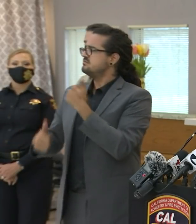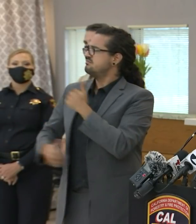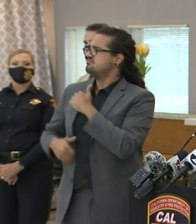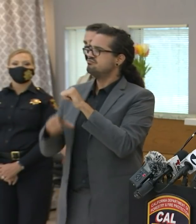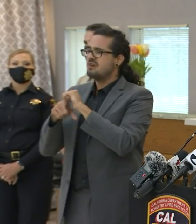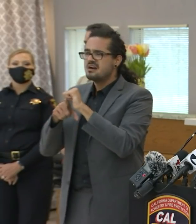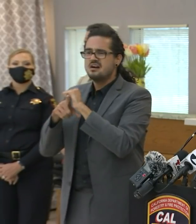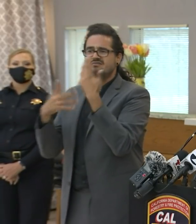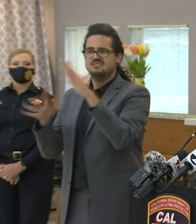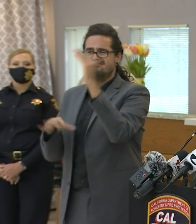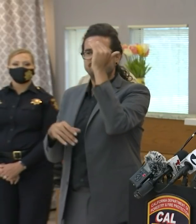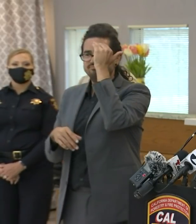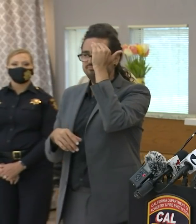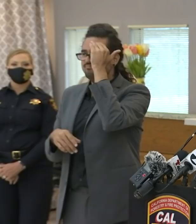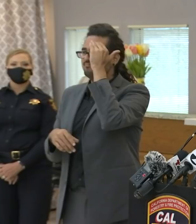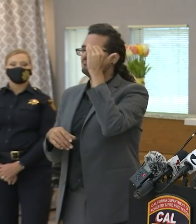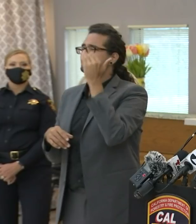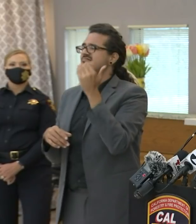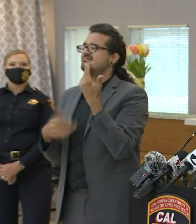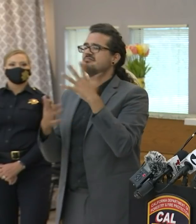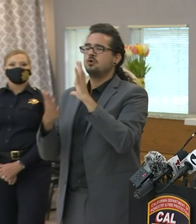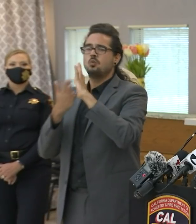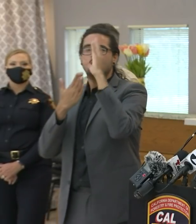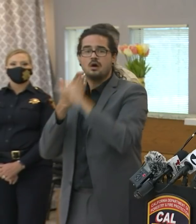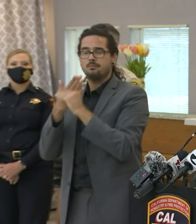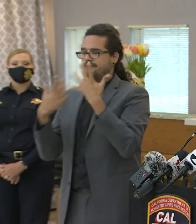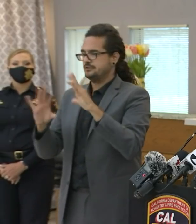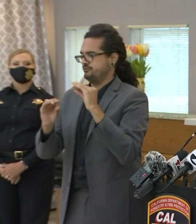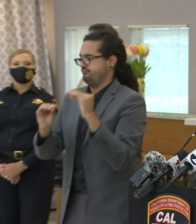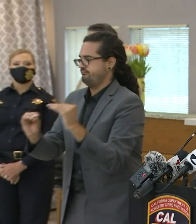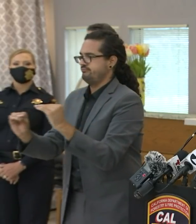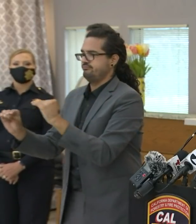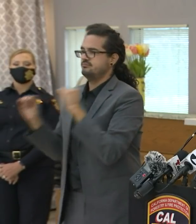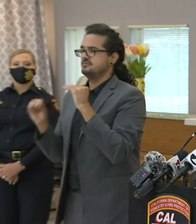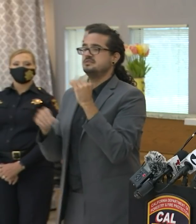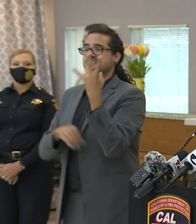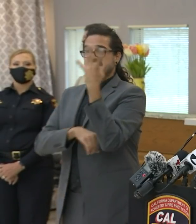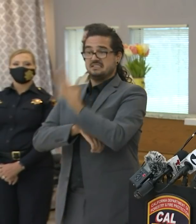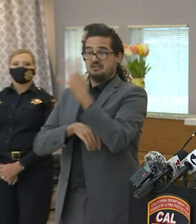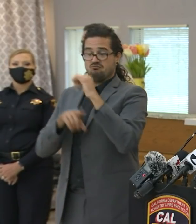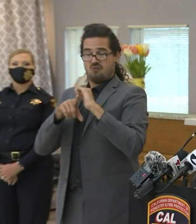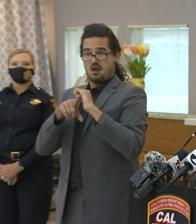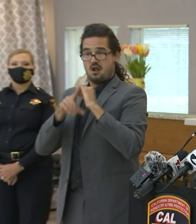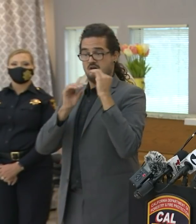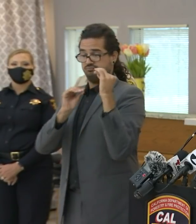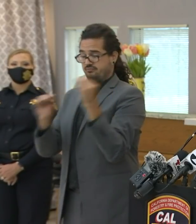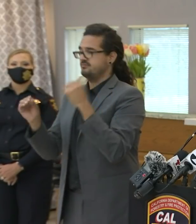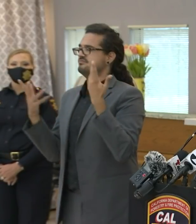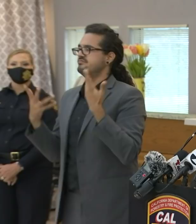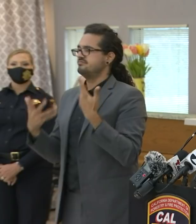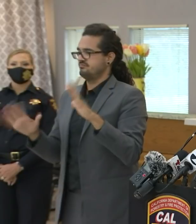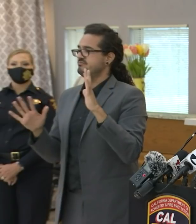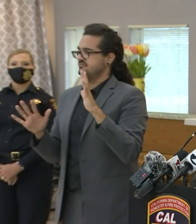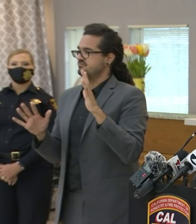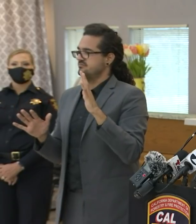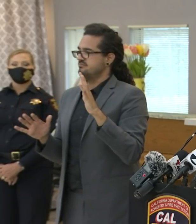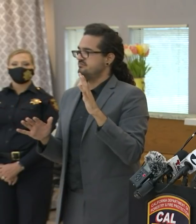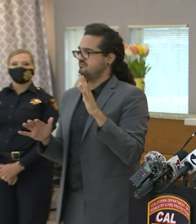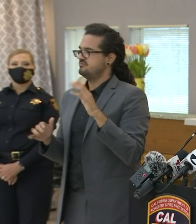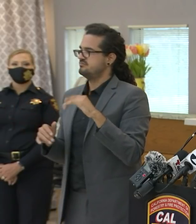established, so that we can bring them in and in a 7-day process turn around and take even raw troops or troops that have never done this before and make them an